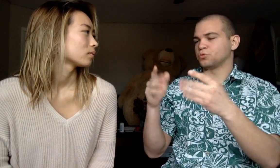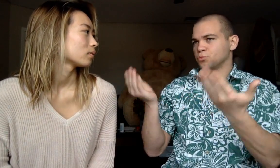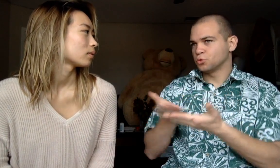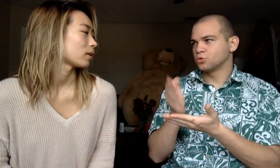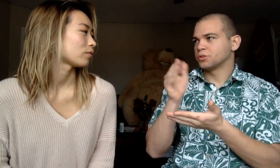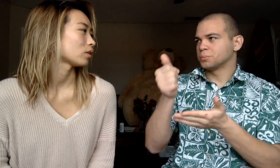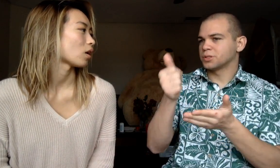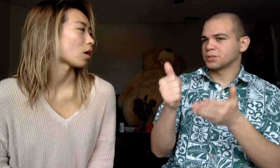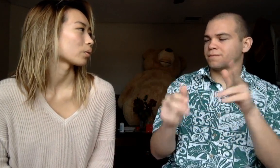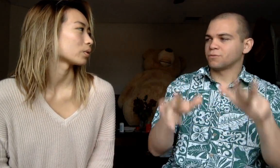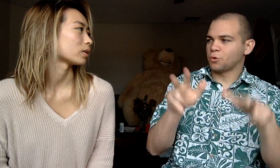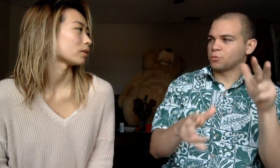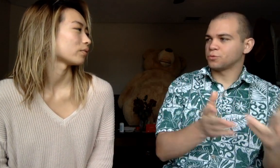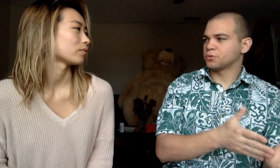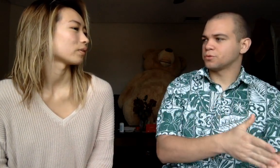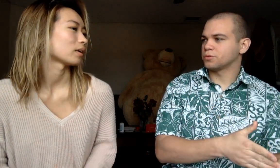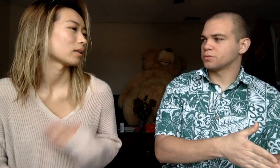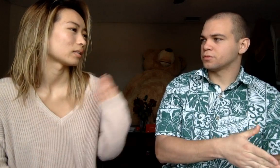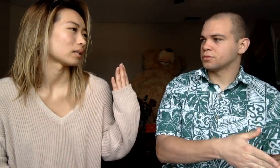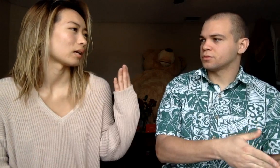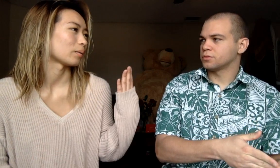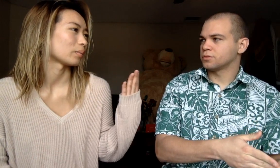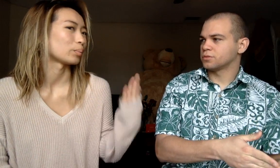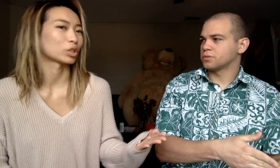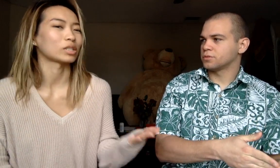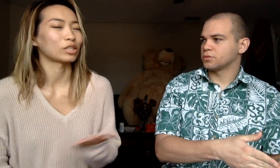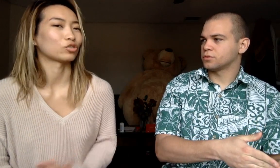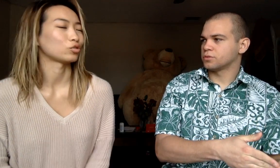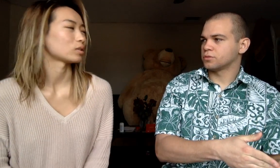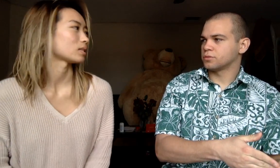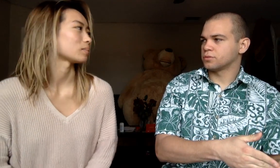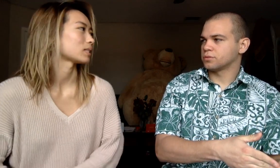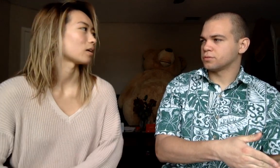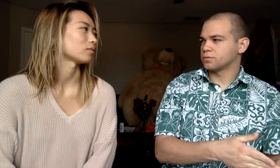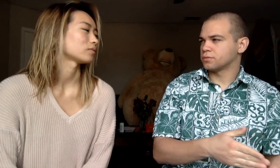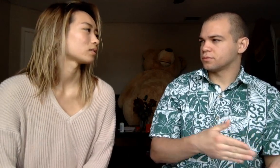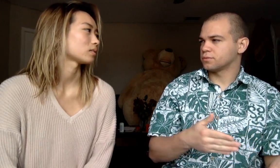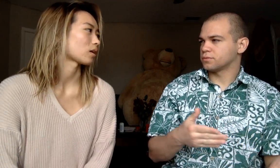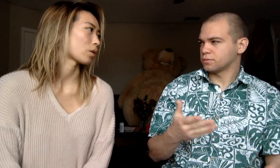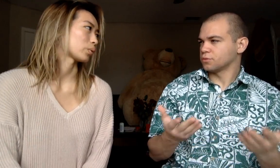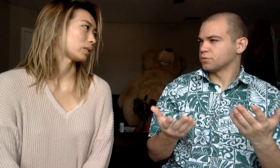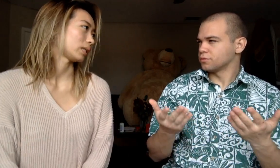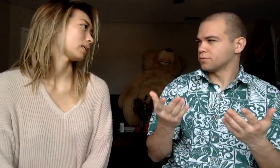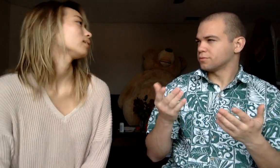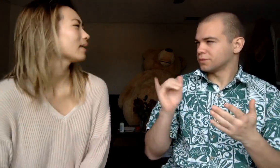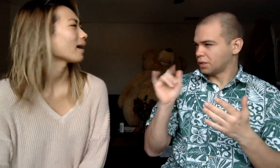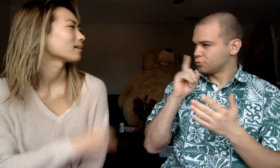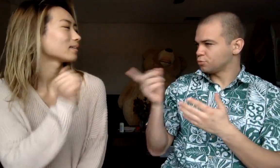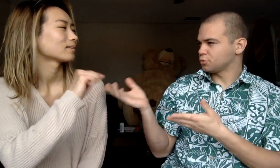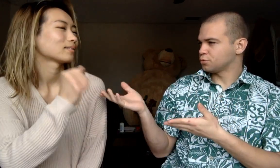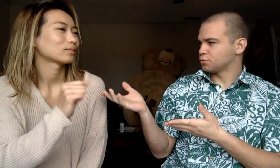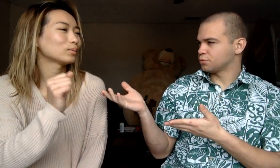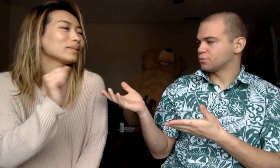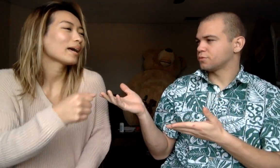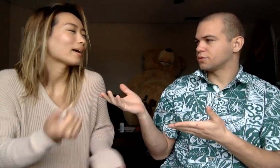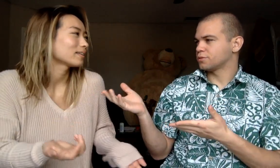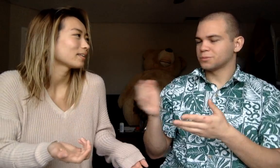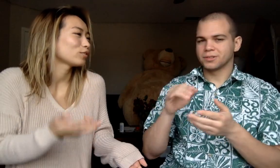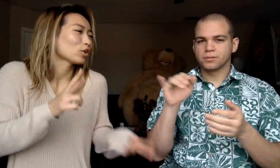they feel awkward if a person introduces themselves awkwardly. Yeah. Well, yeah. If you're awkward,